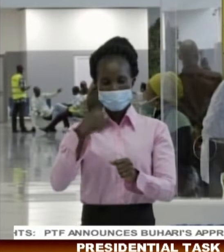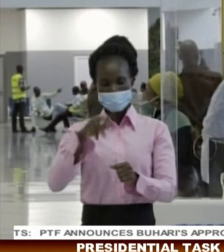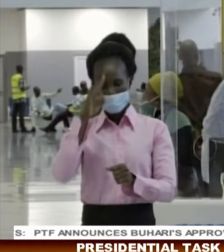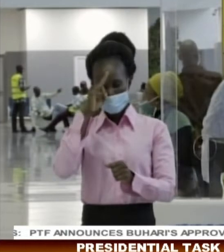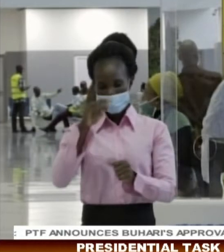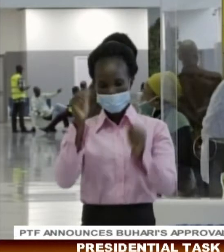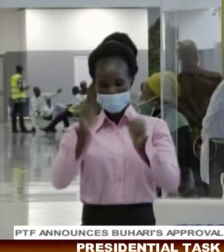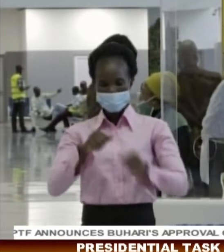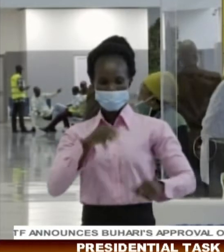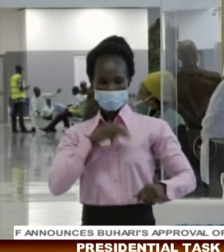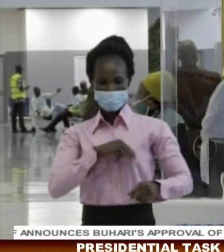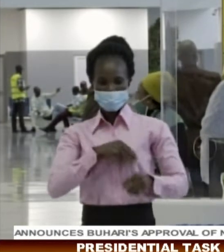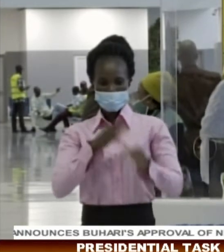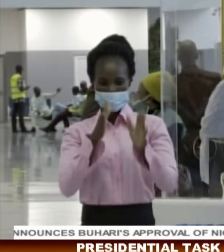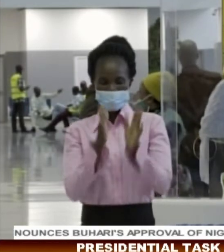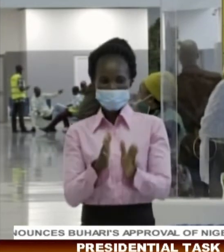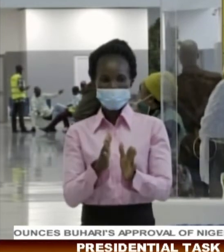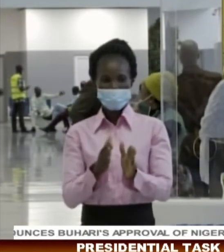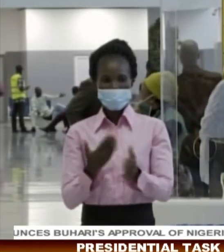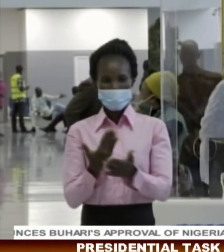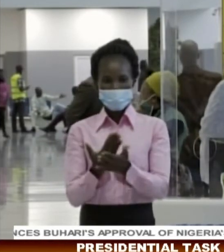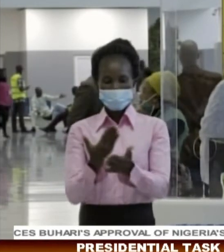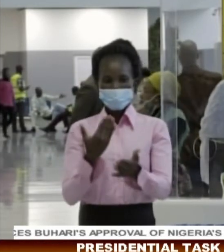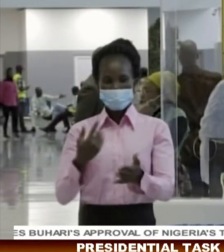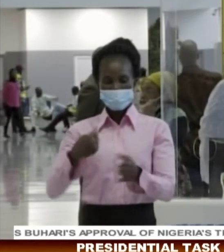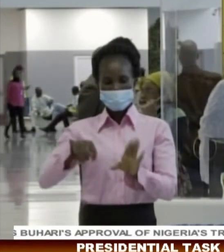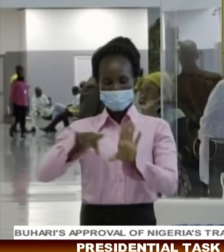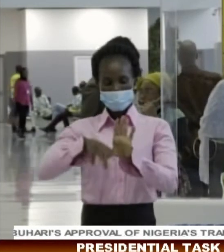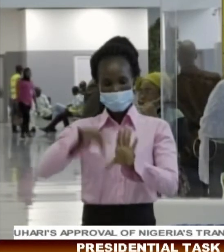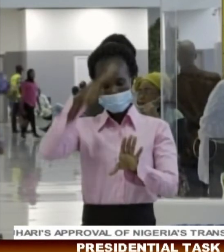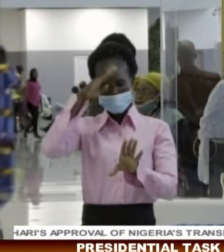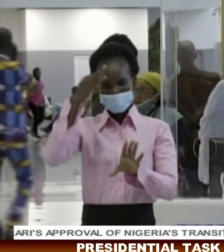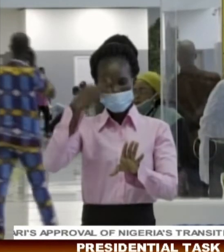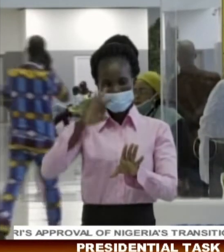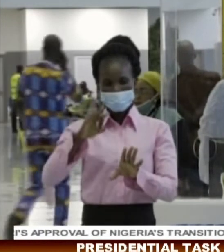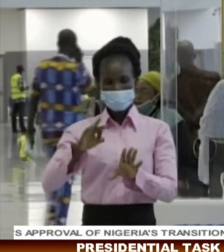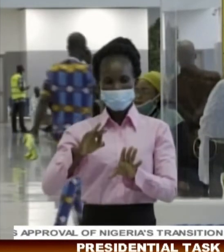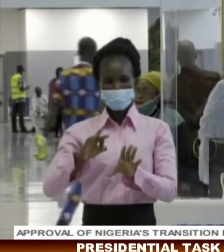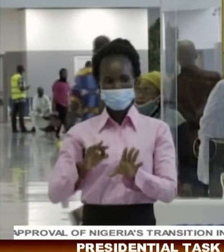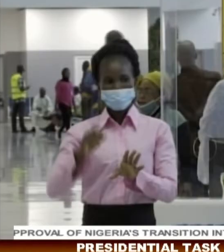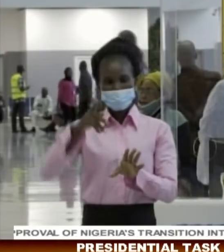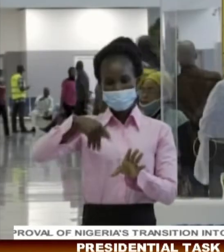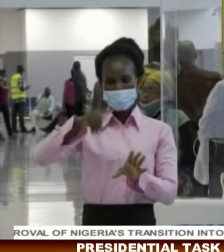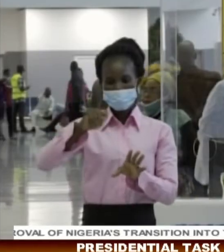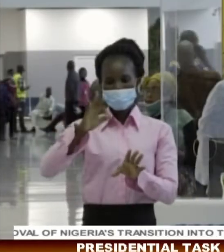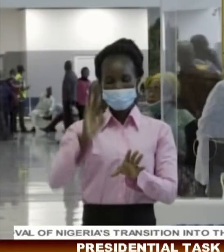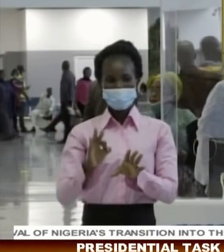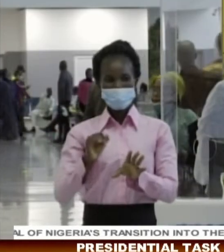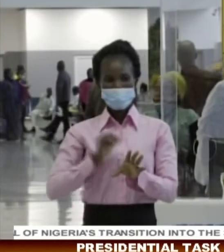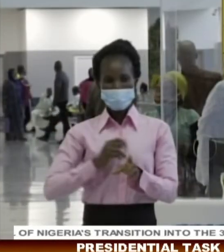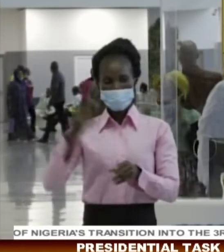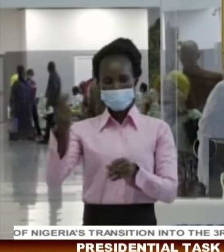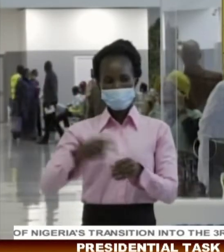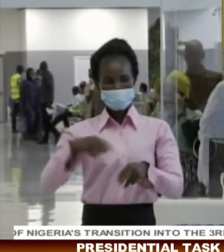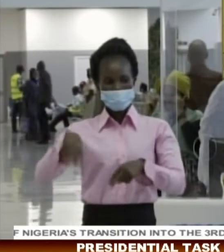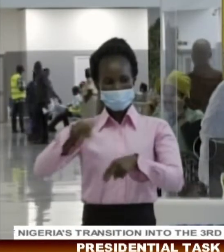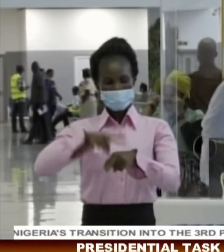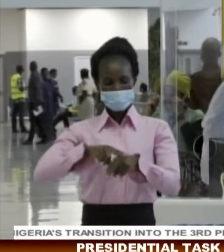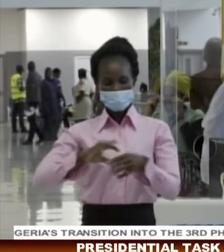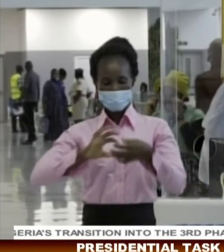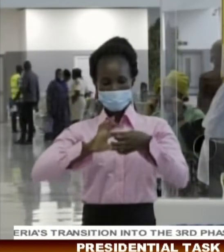of Aviation before the Chairman of the PTF wraps it up. So I invite the National Coordinator to the